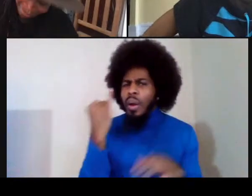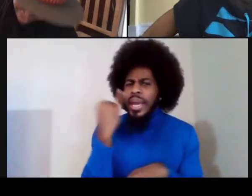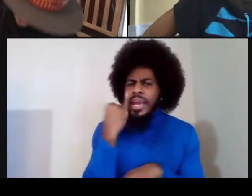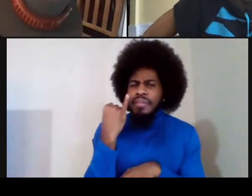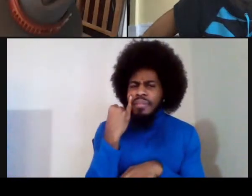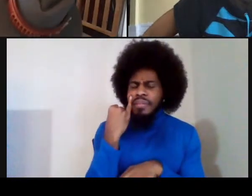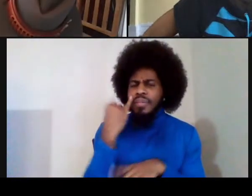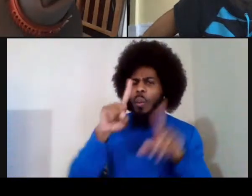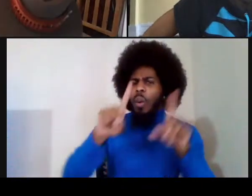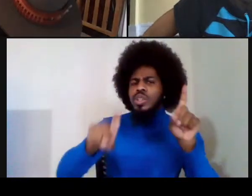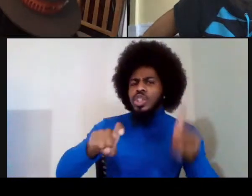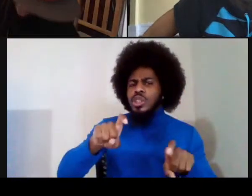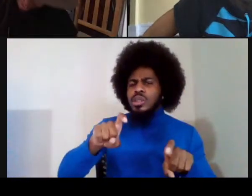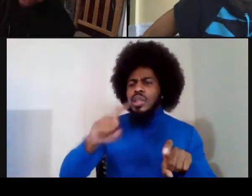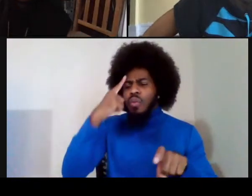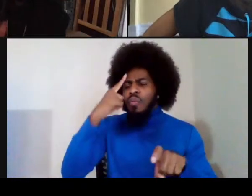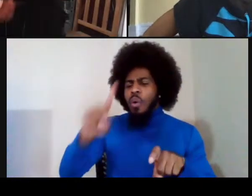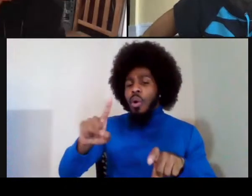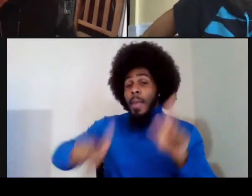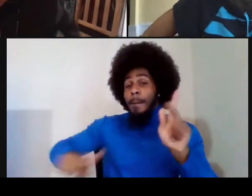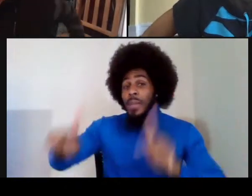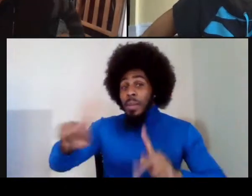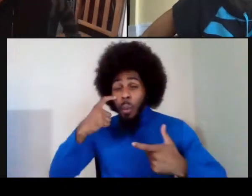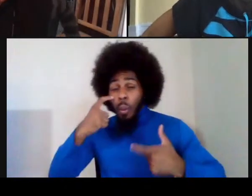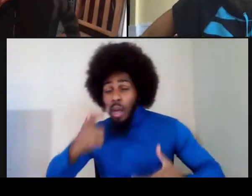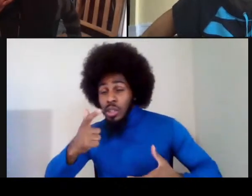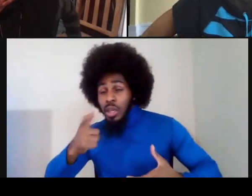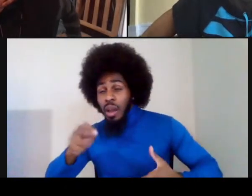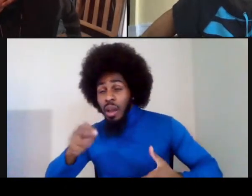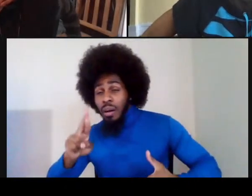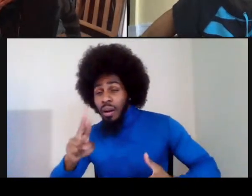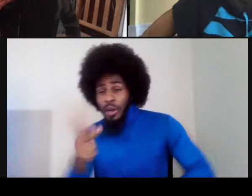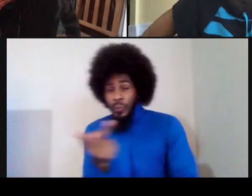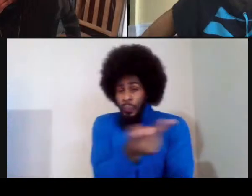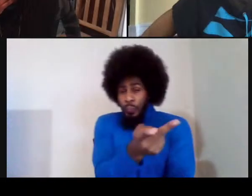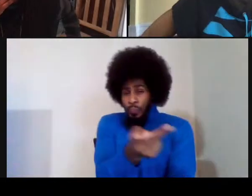people. But I think you answered that already, right?